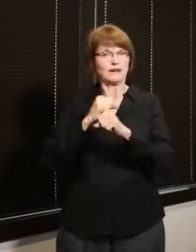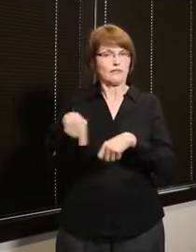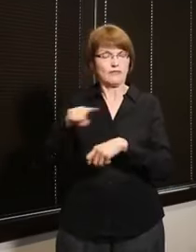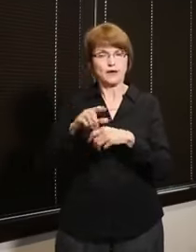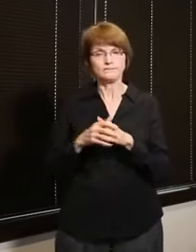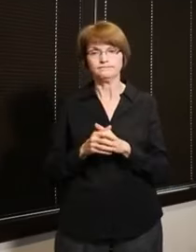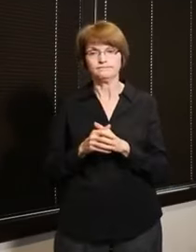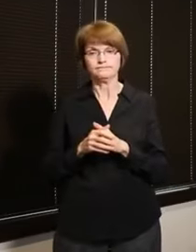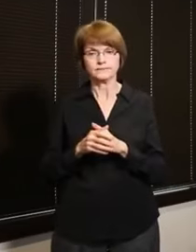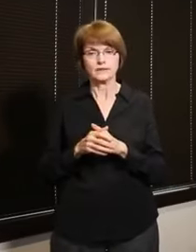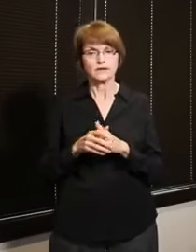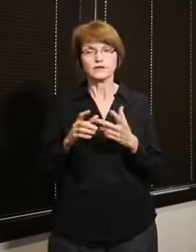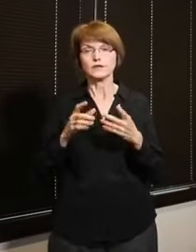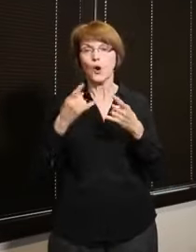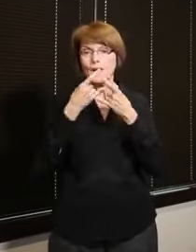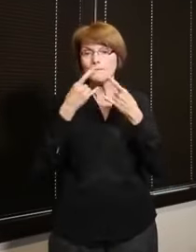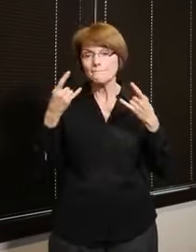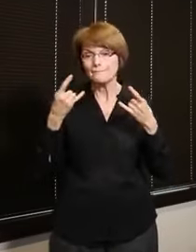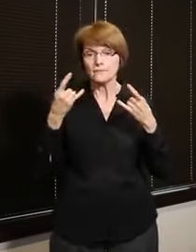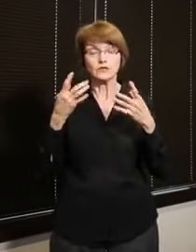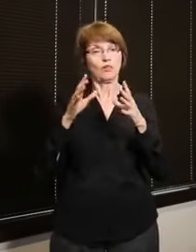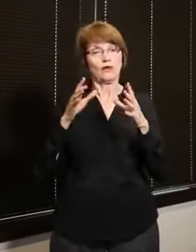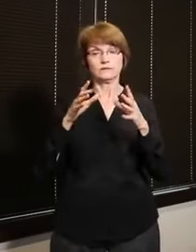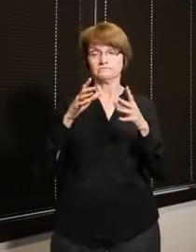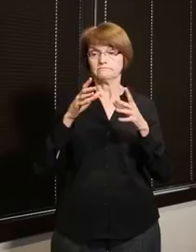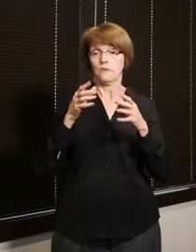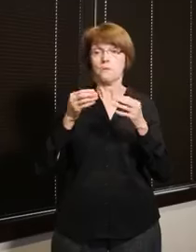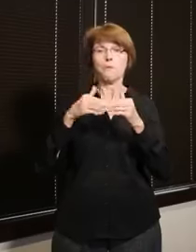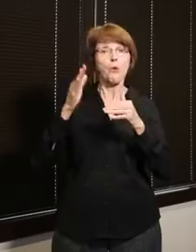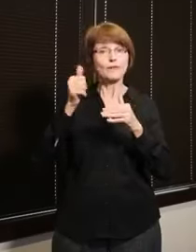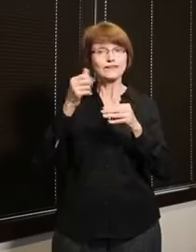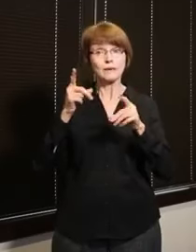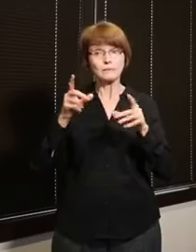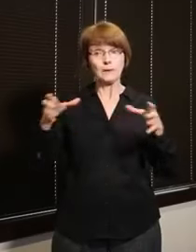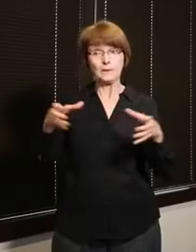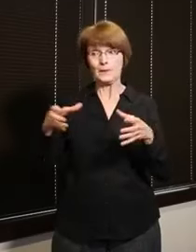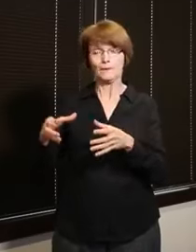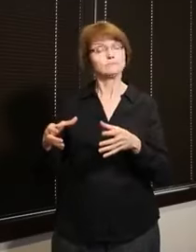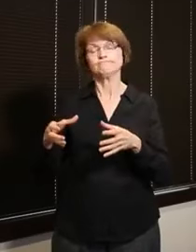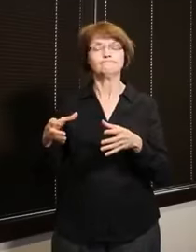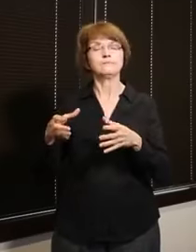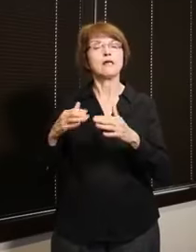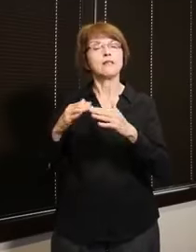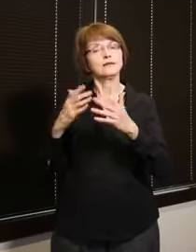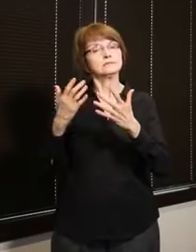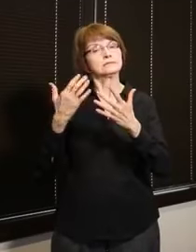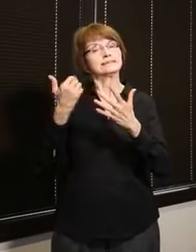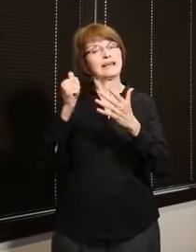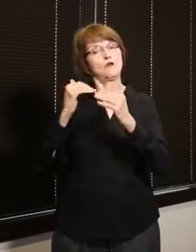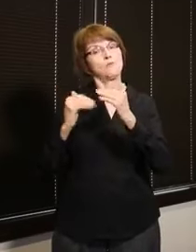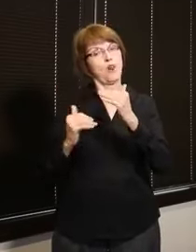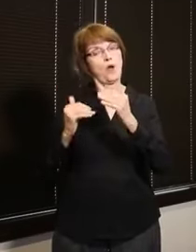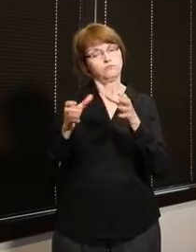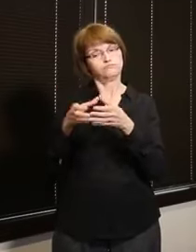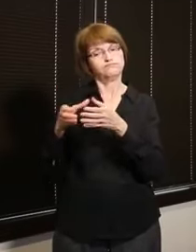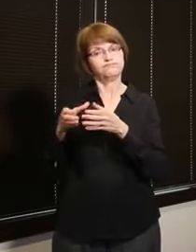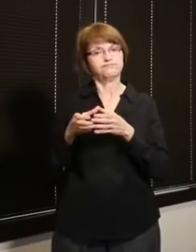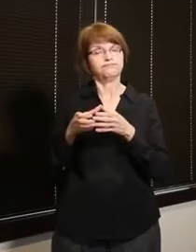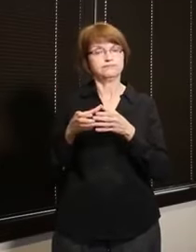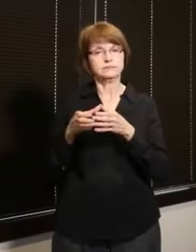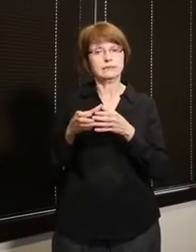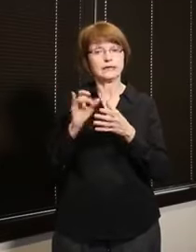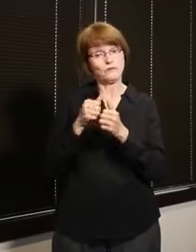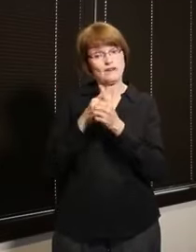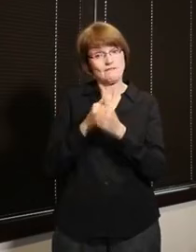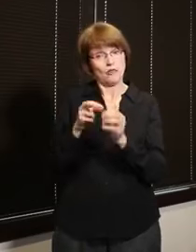so no gathering of more than 10 people. And so if we follow all of these guidelines and we do it,